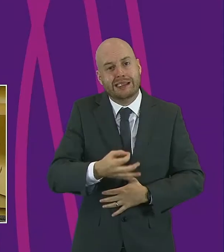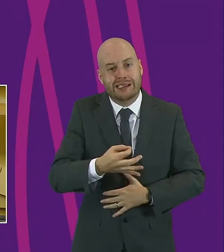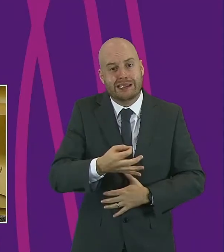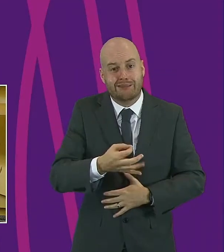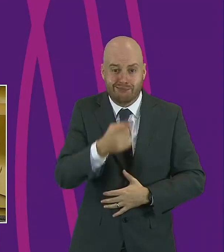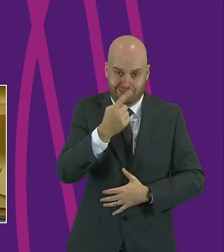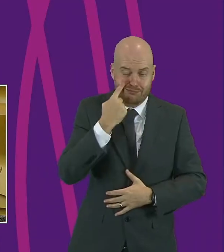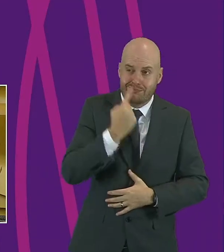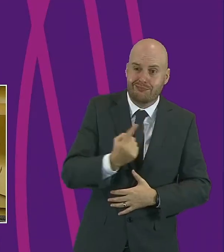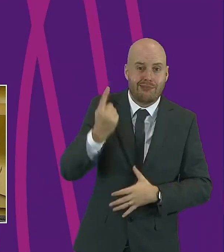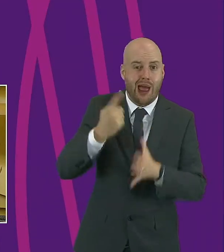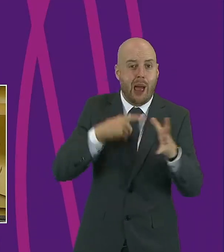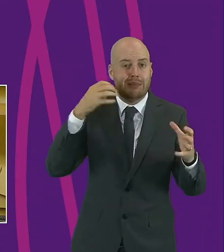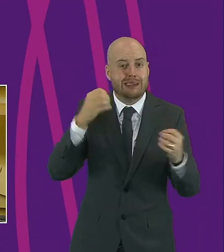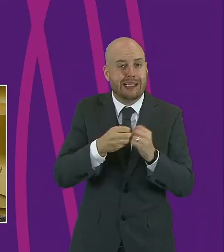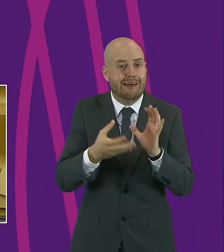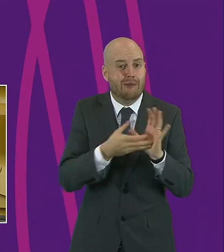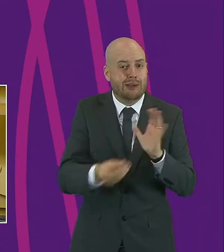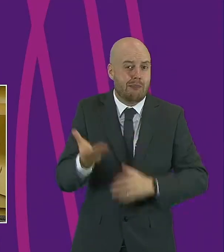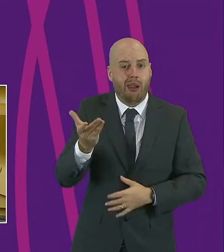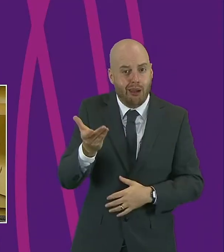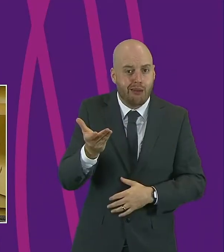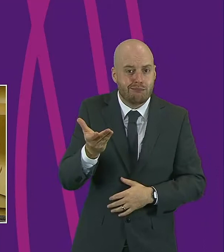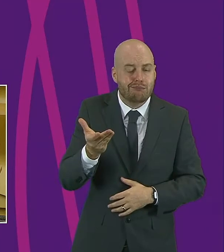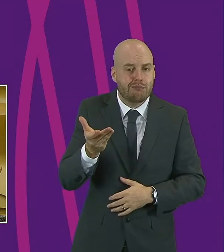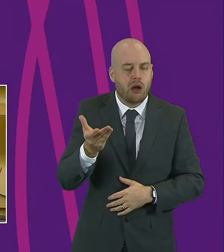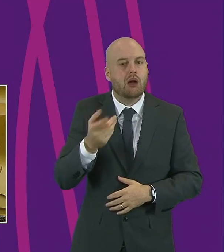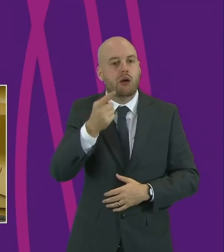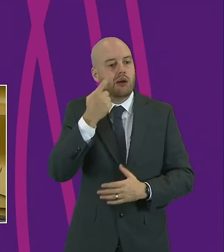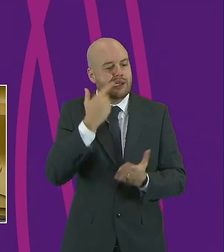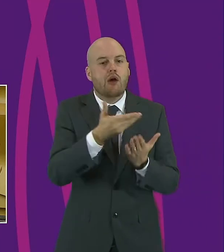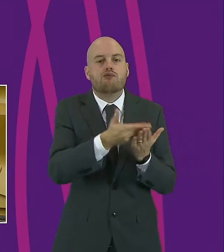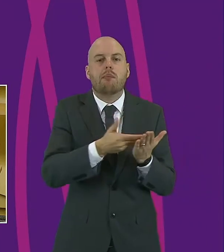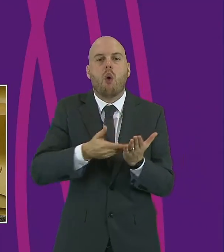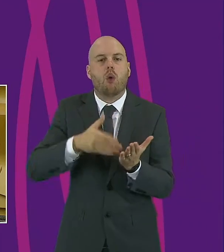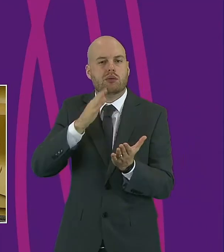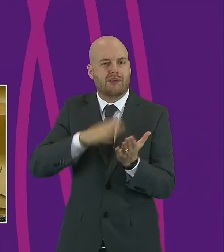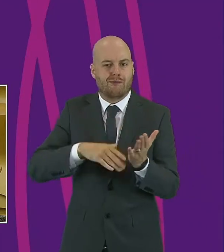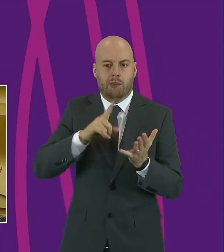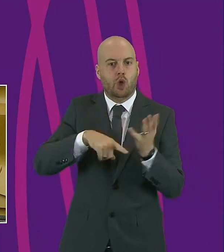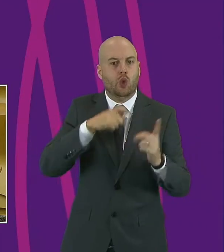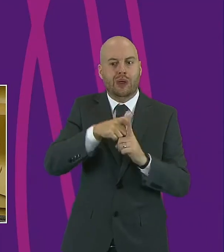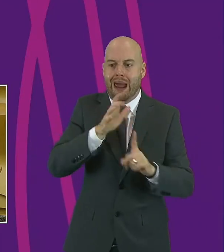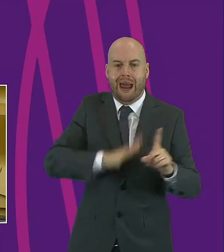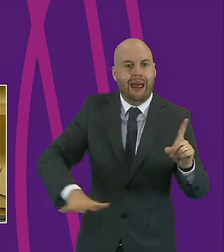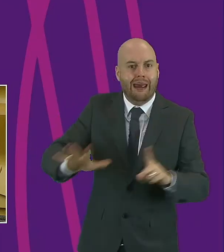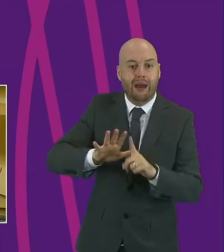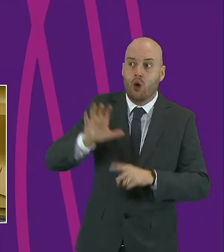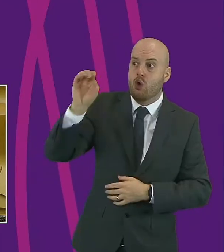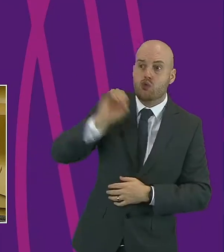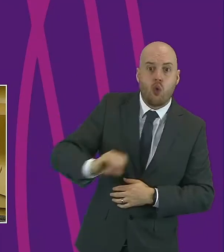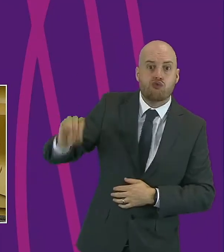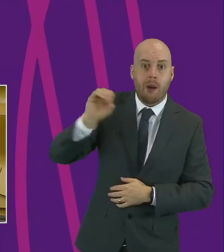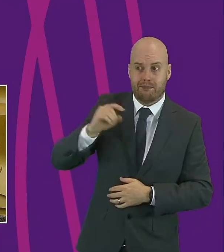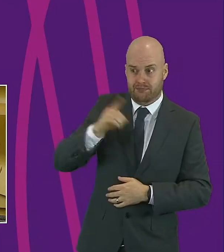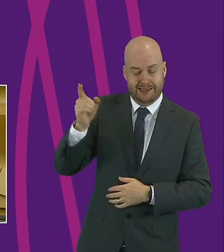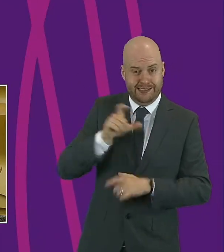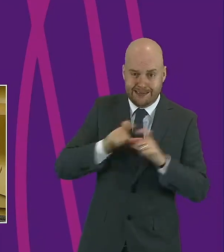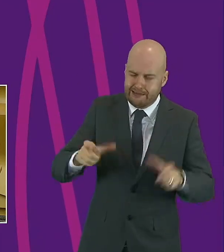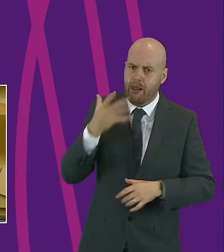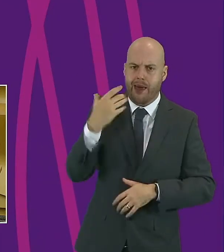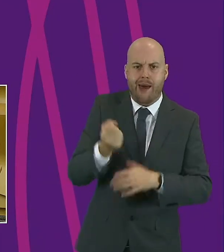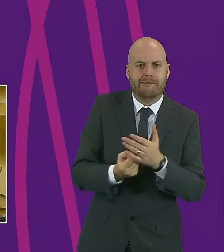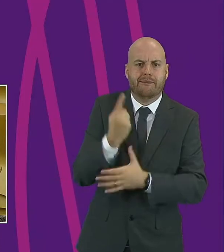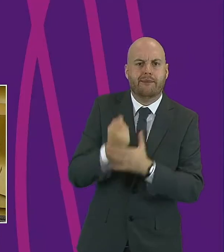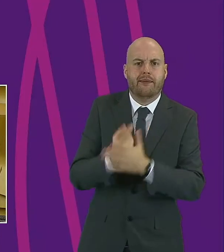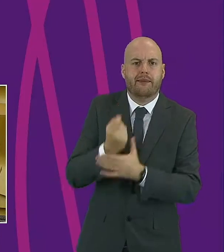new cluster across the country, and of course we see it in reports from elsewhere in the UK, Europe and around the world. And that is why today's